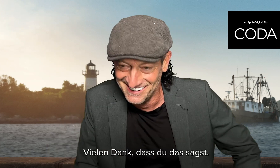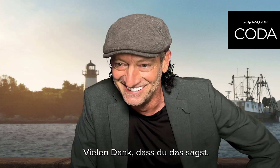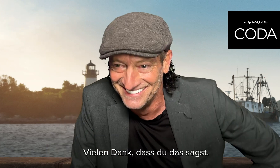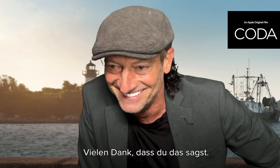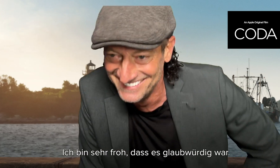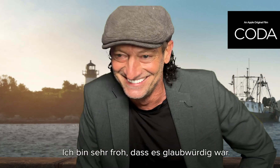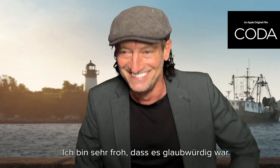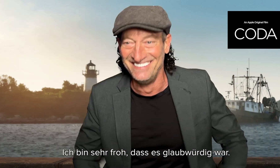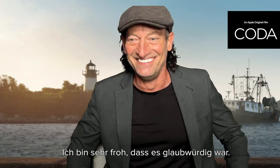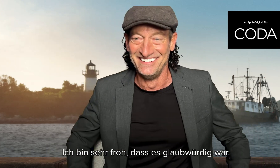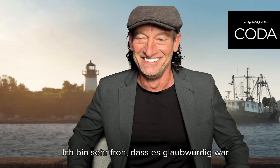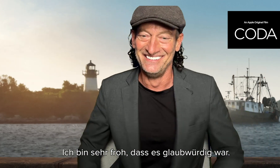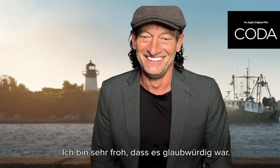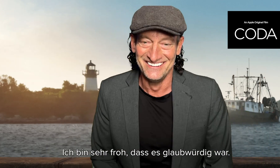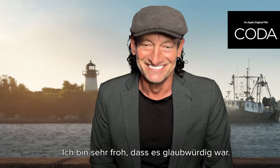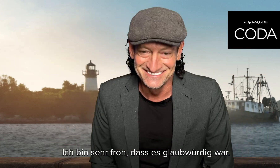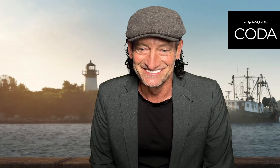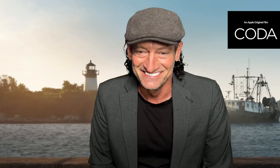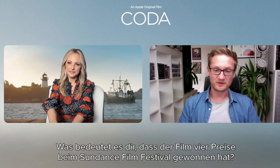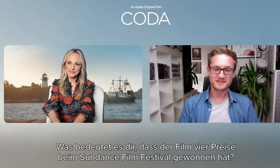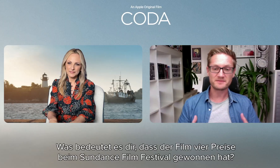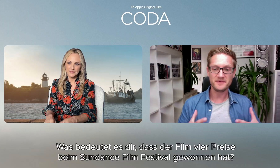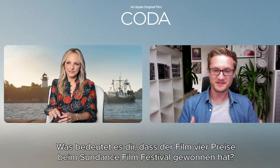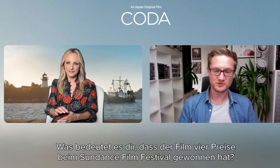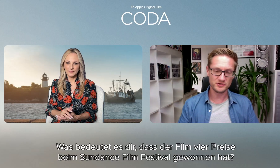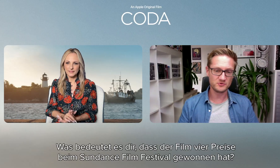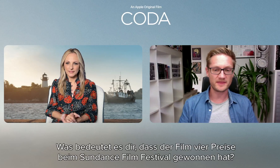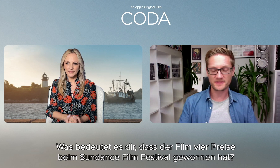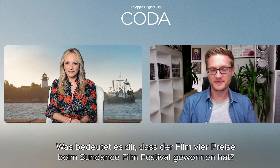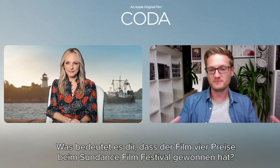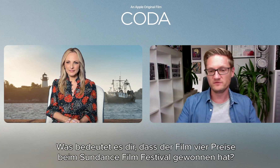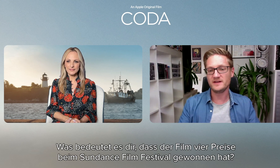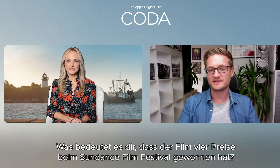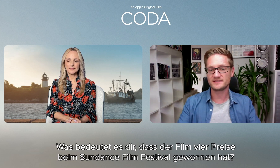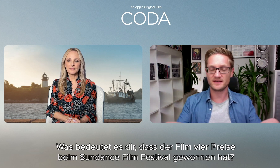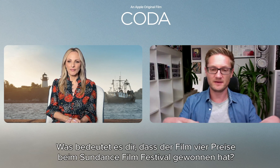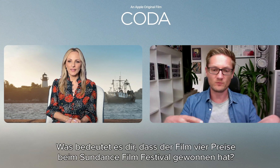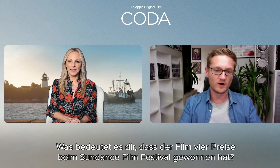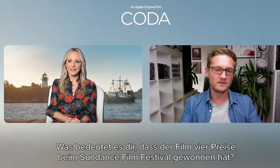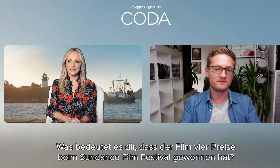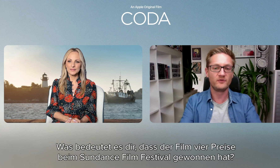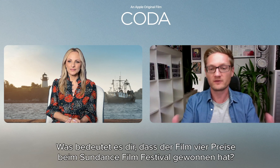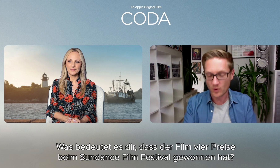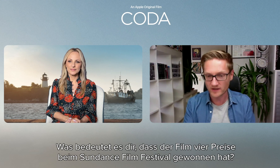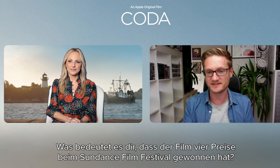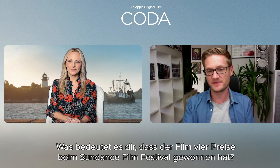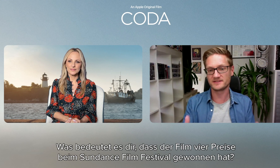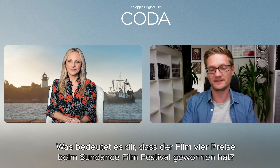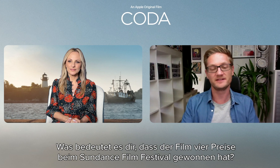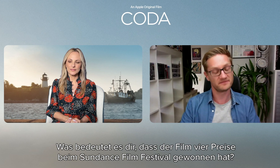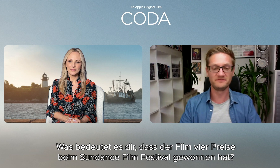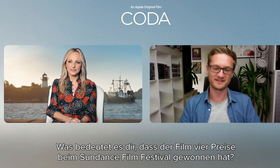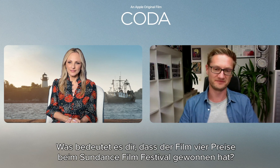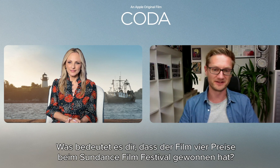Thank you for saying that. I'm really glad that it was believable. What does it mean to you that the movie has won 4 awards at